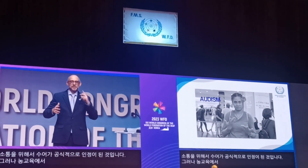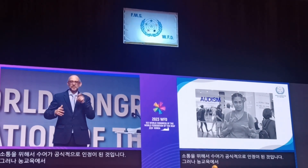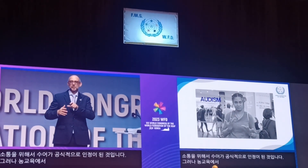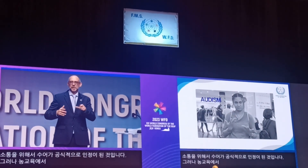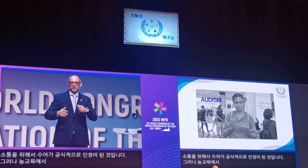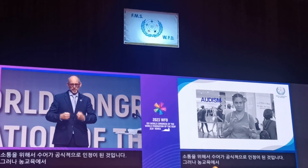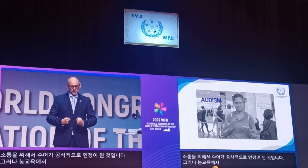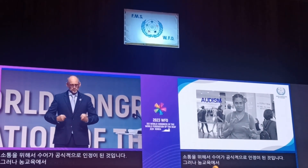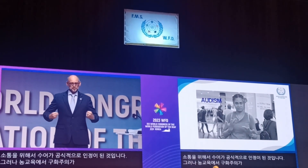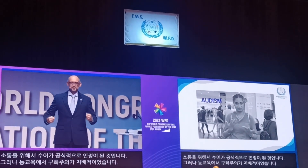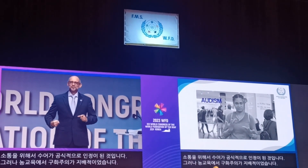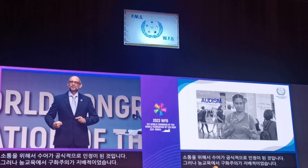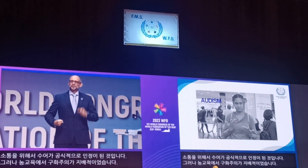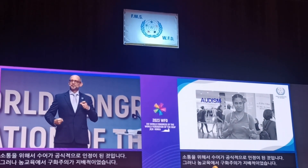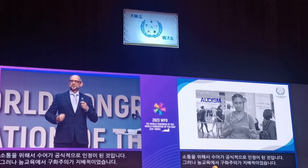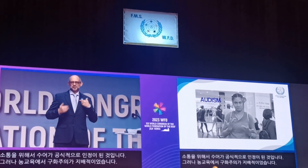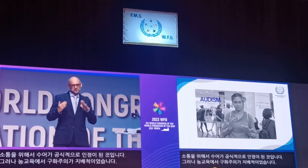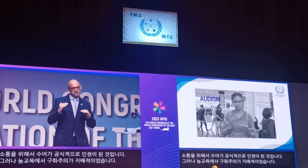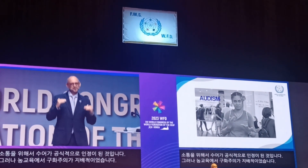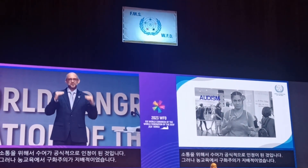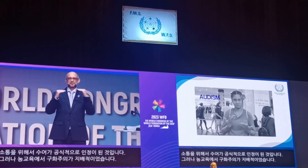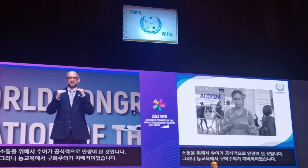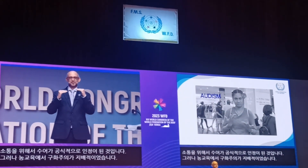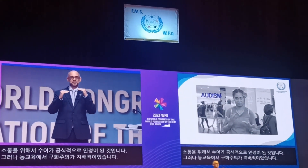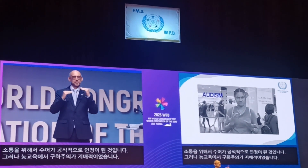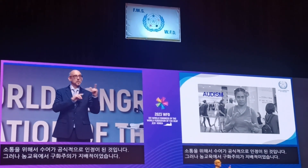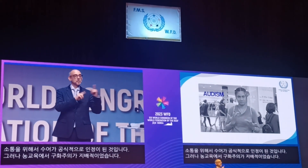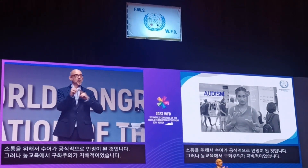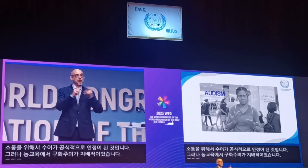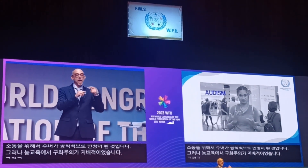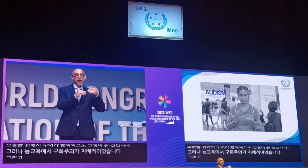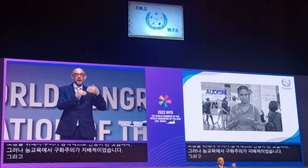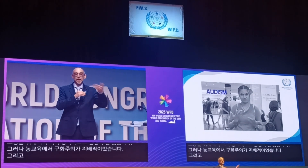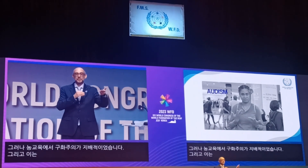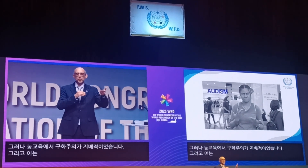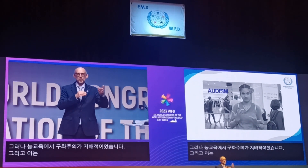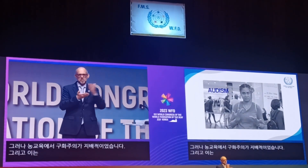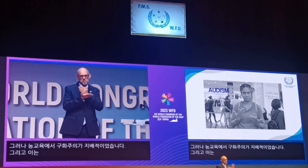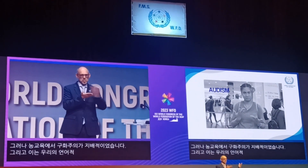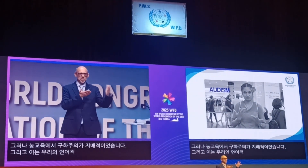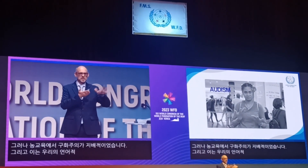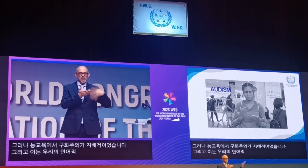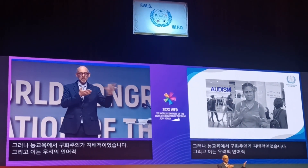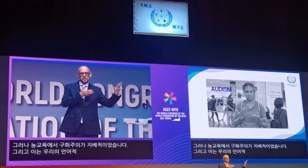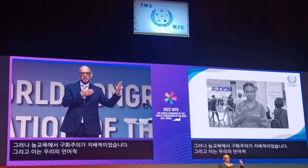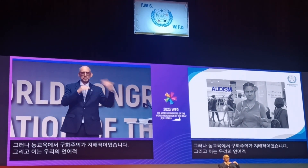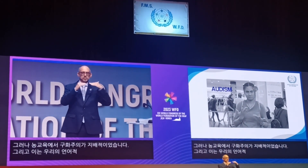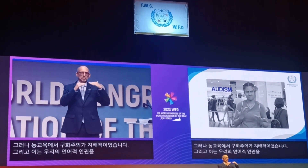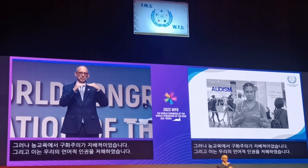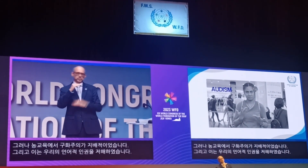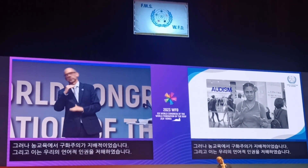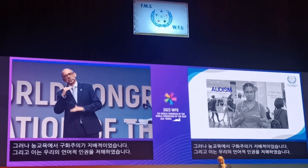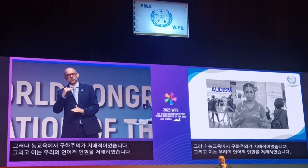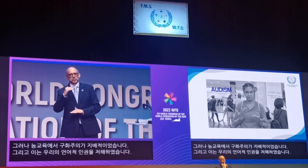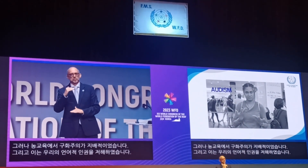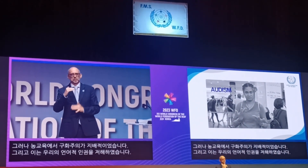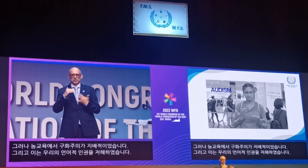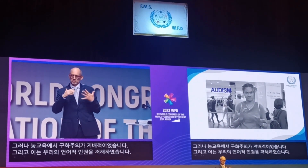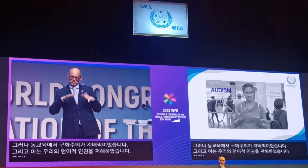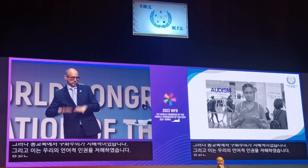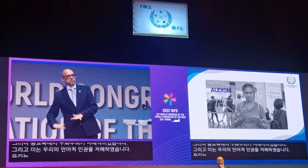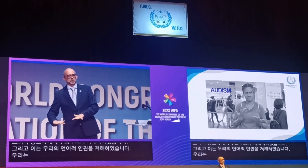that negatively affected our linguistic rights. We continue to be proud of our language. We continue to be proud of